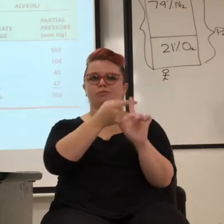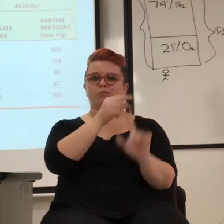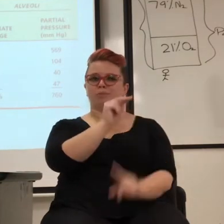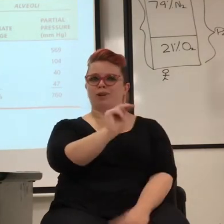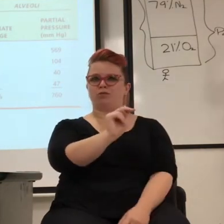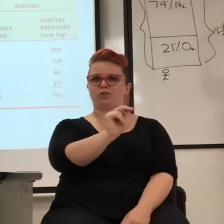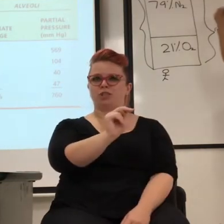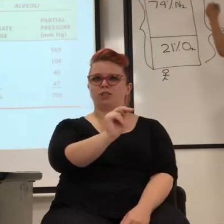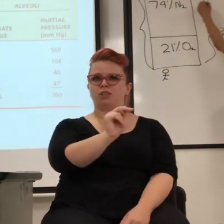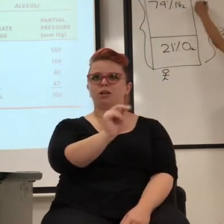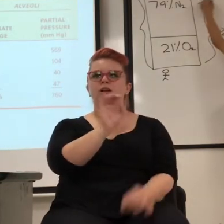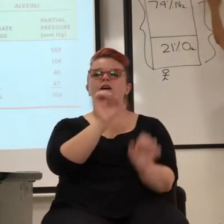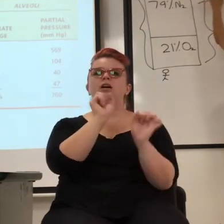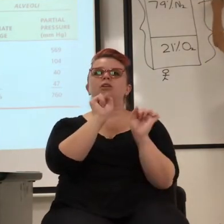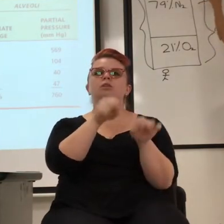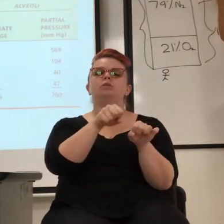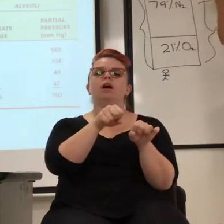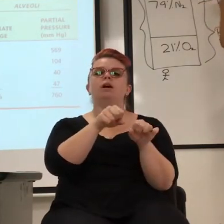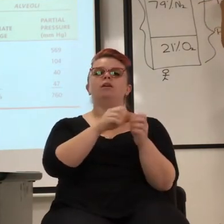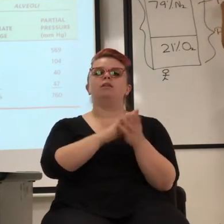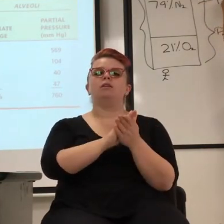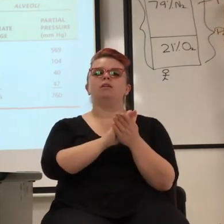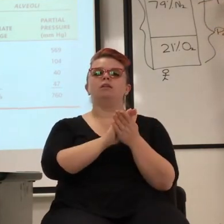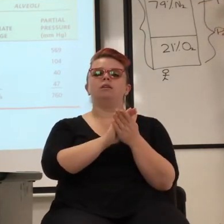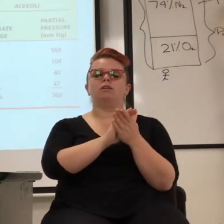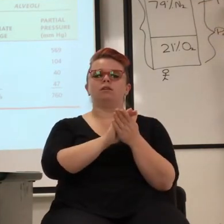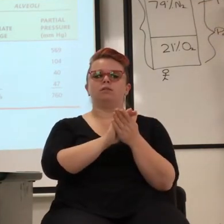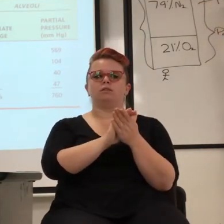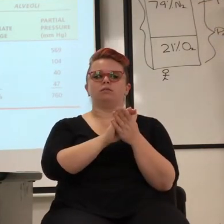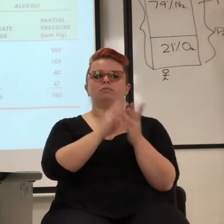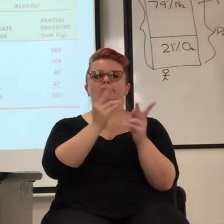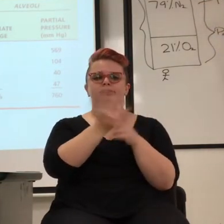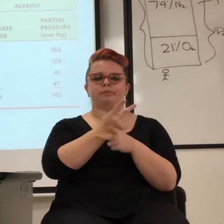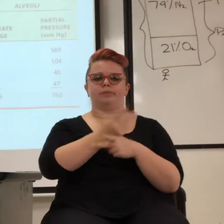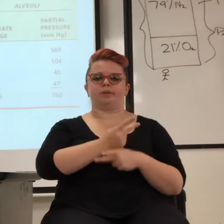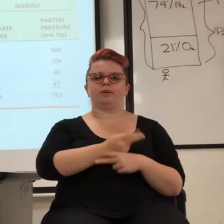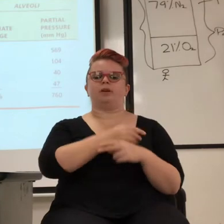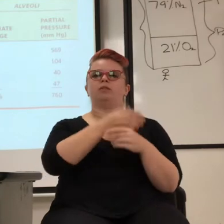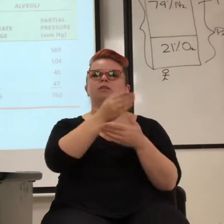you can do is just go partial pressure into